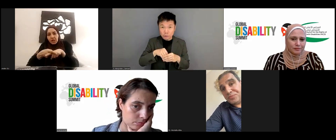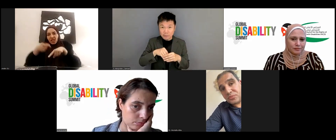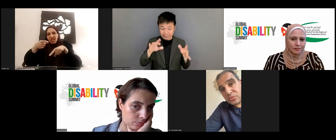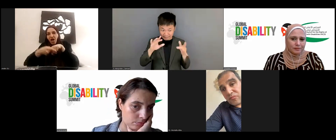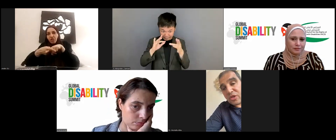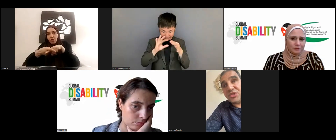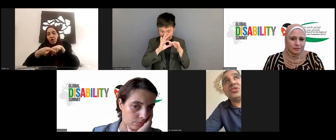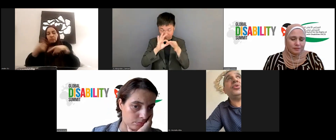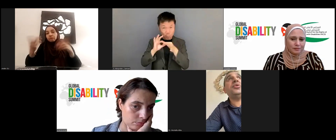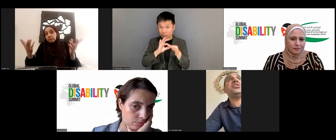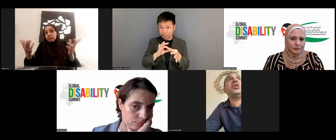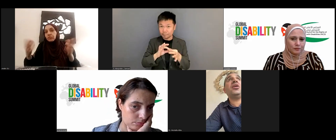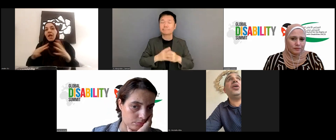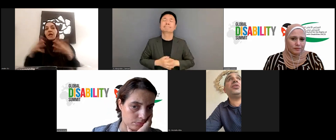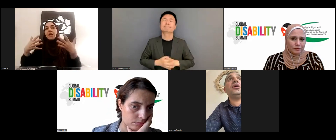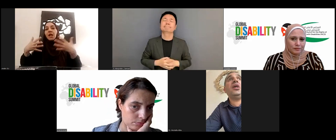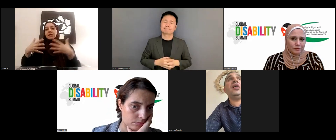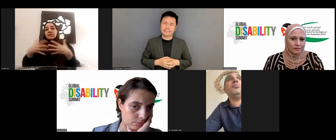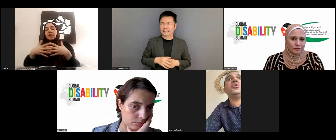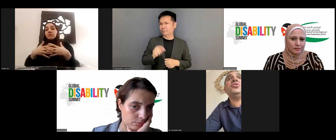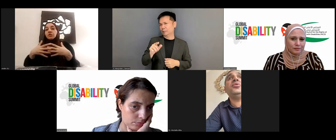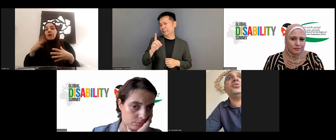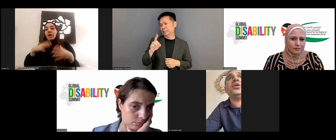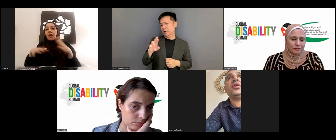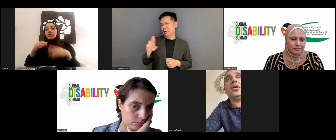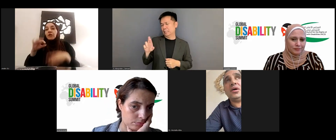So within the UNDRR